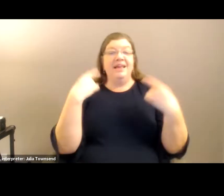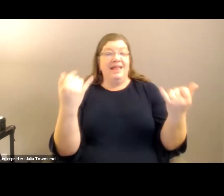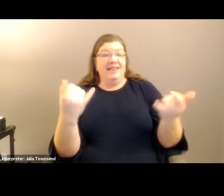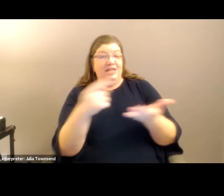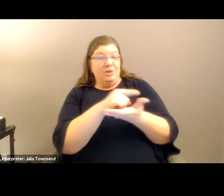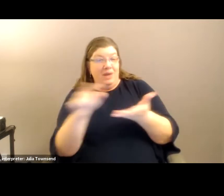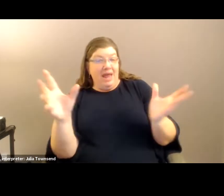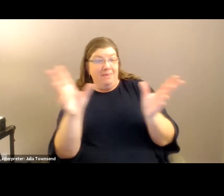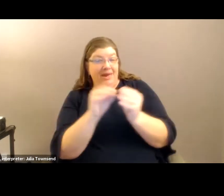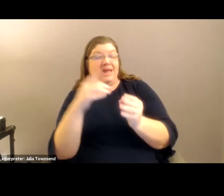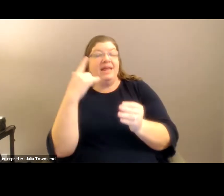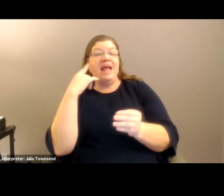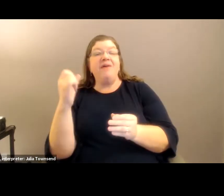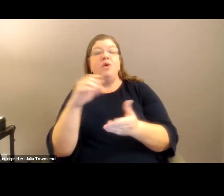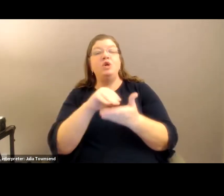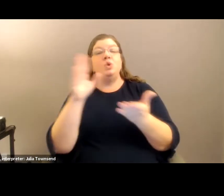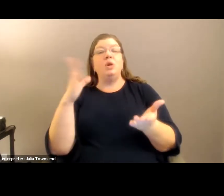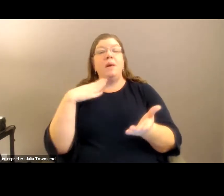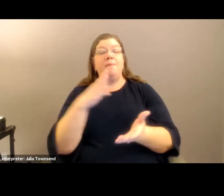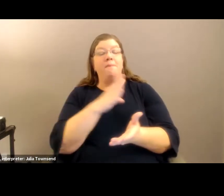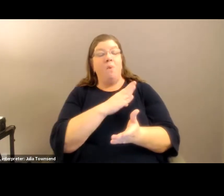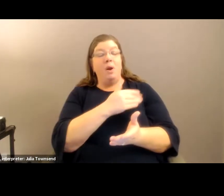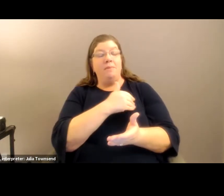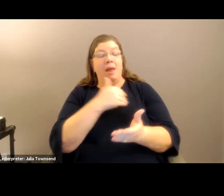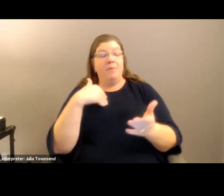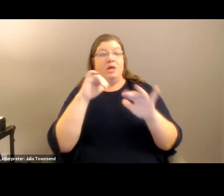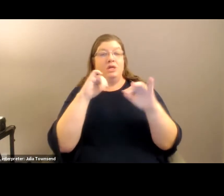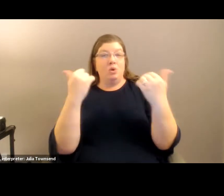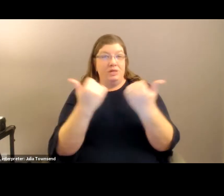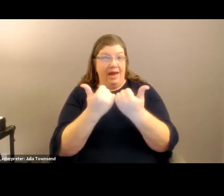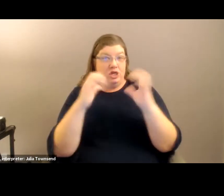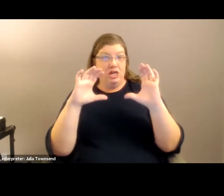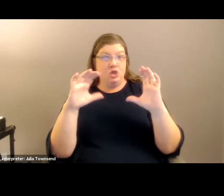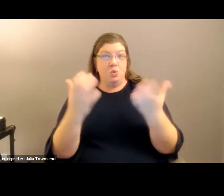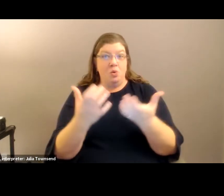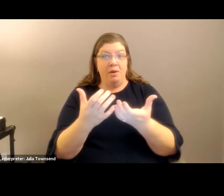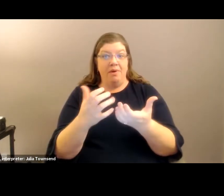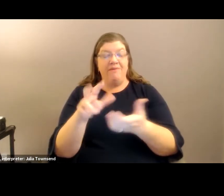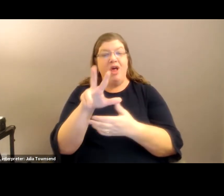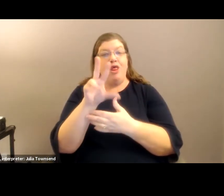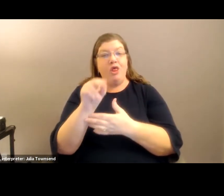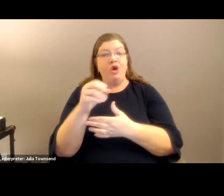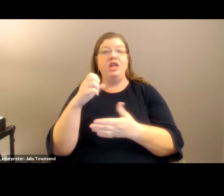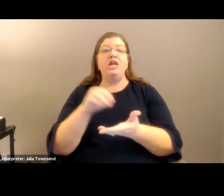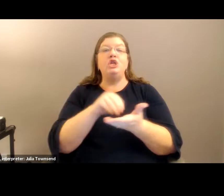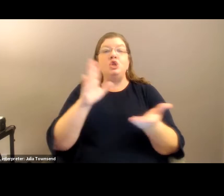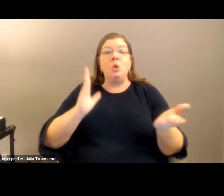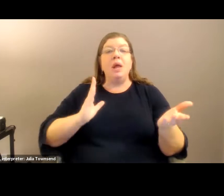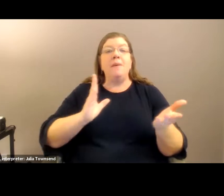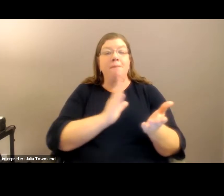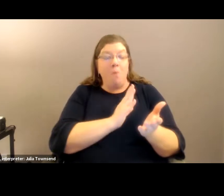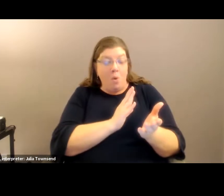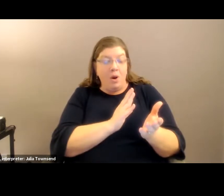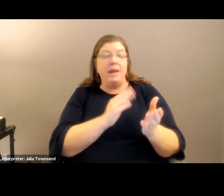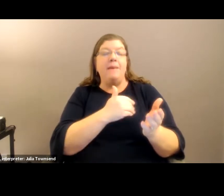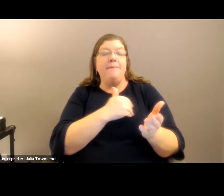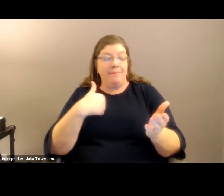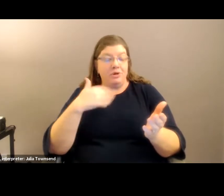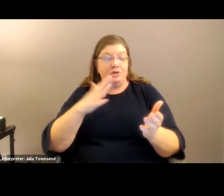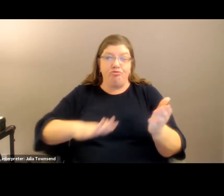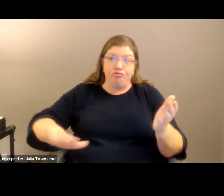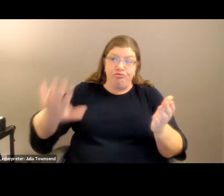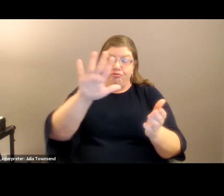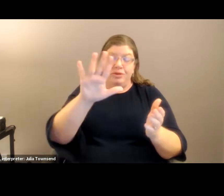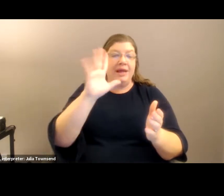with the California Student Board Member Association, which is a group of 30 student board members from across the state, where we